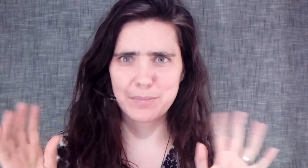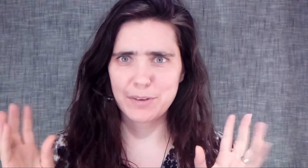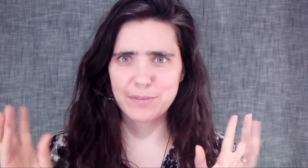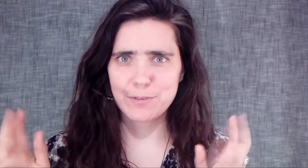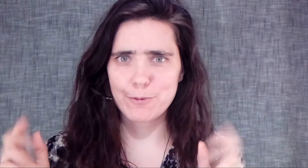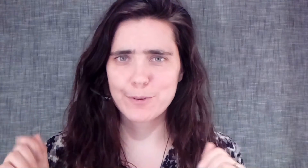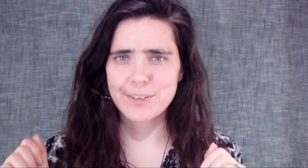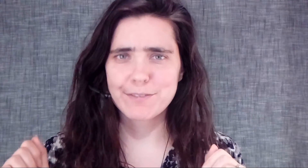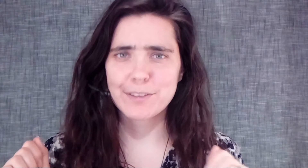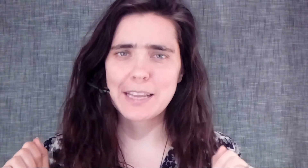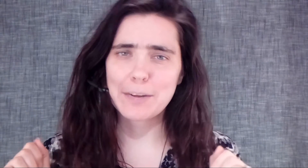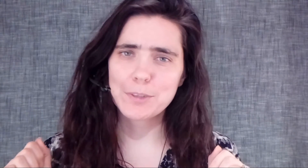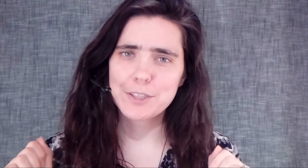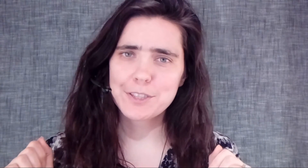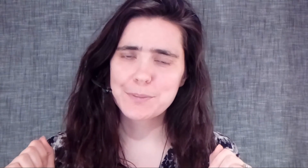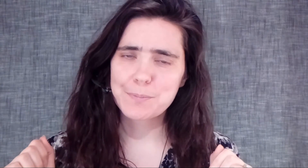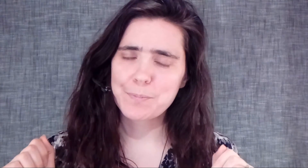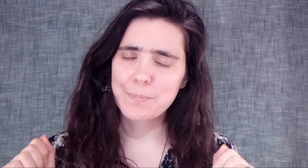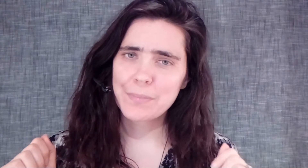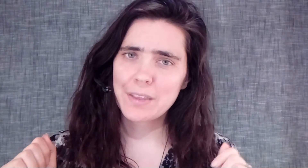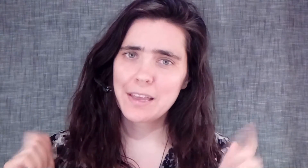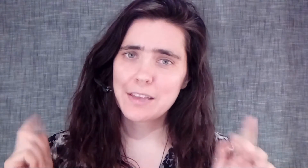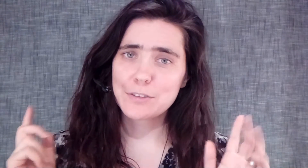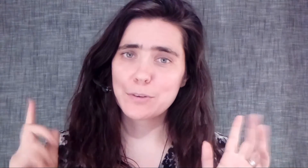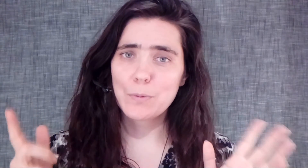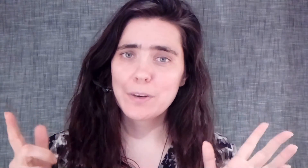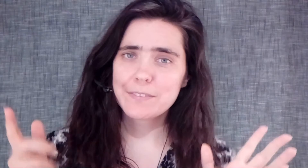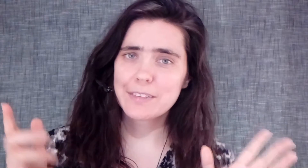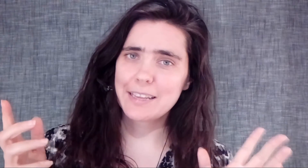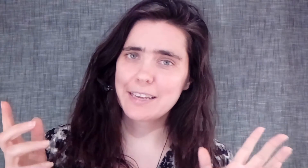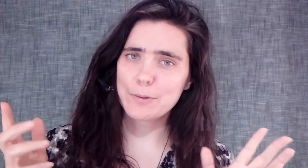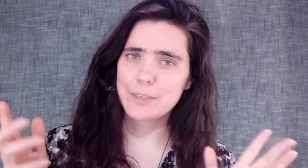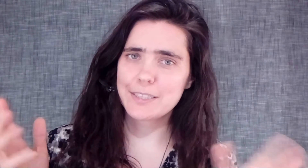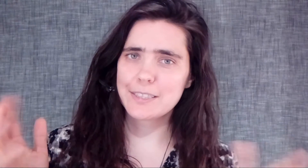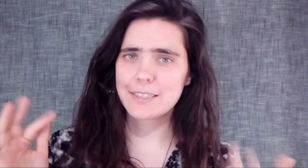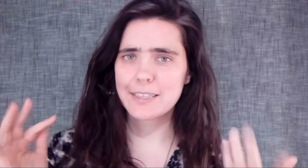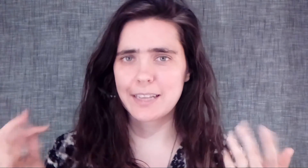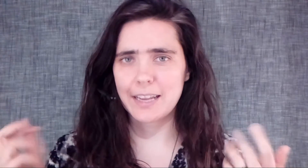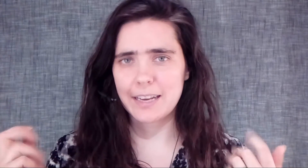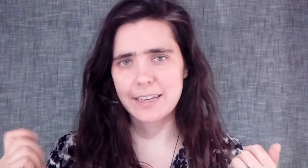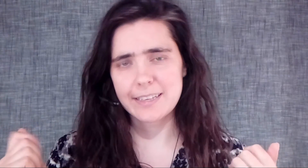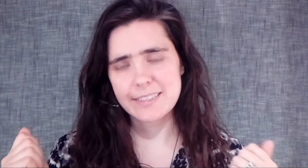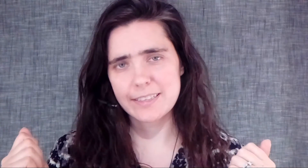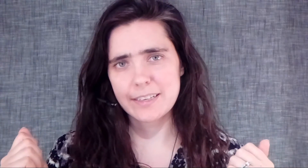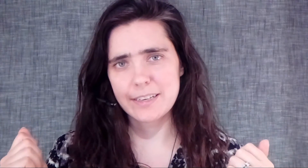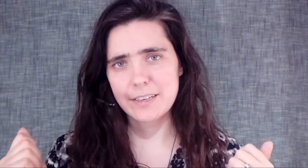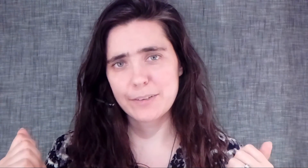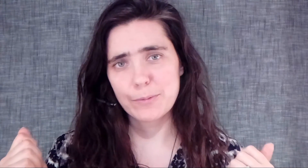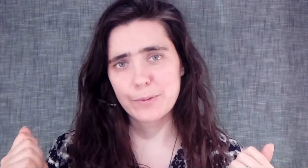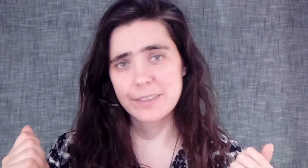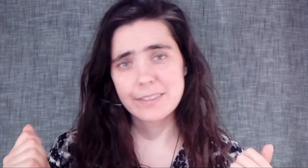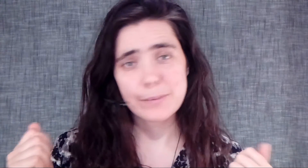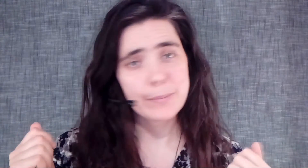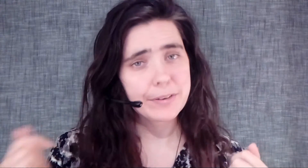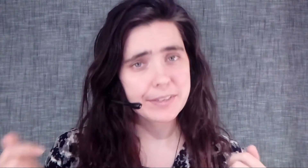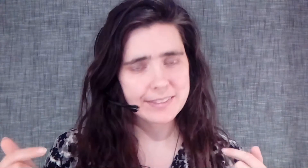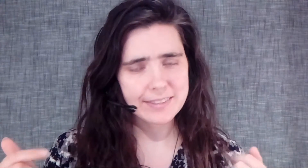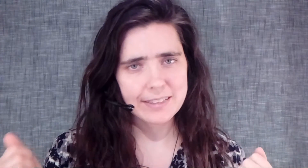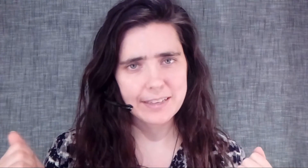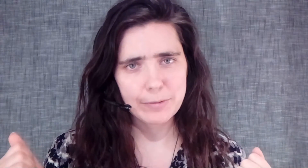about 4 different languages. So one of the languages that I studied was American Sign